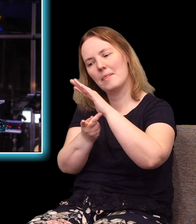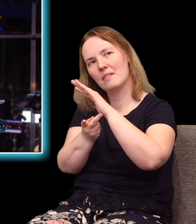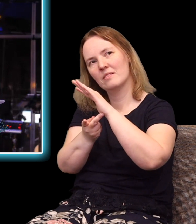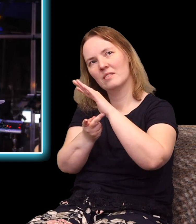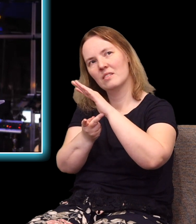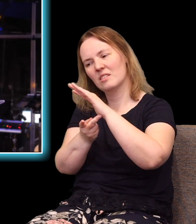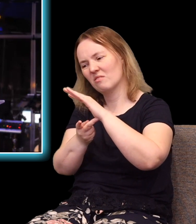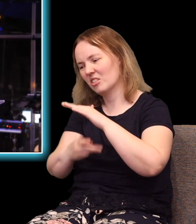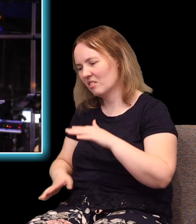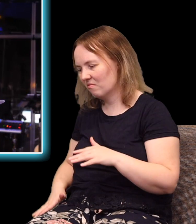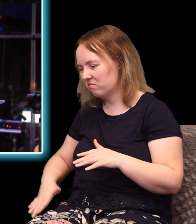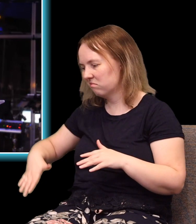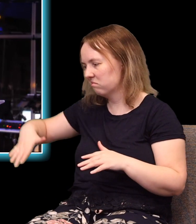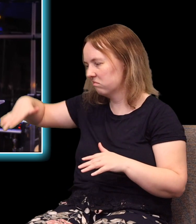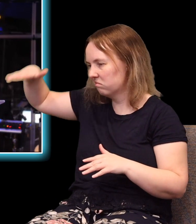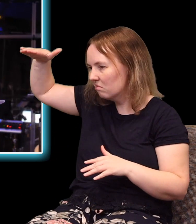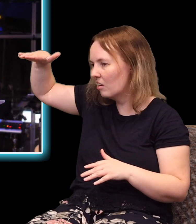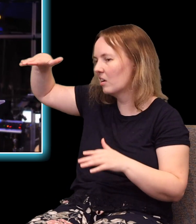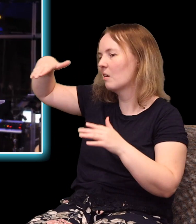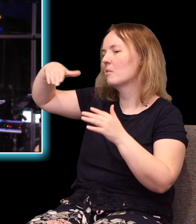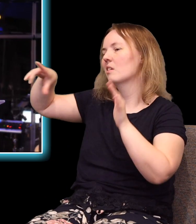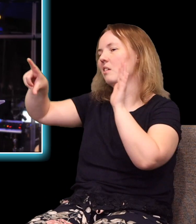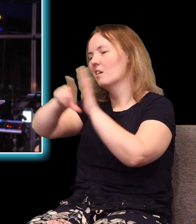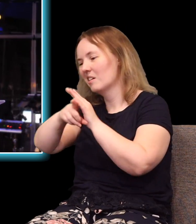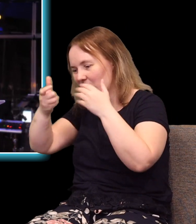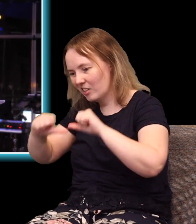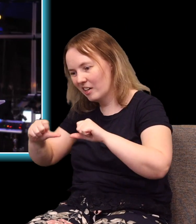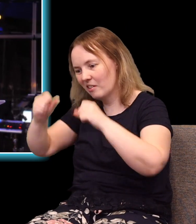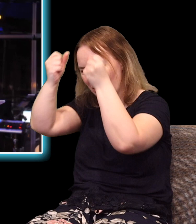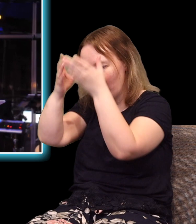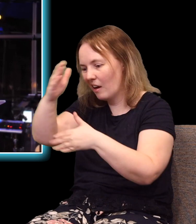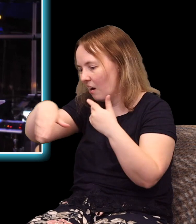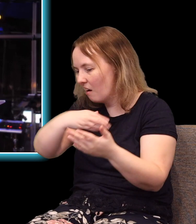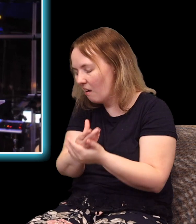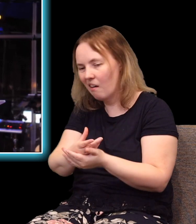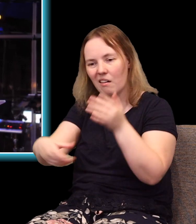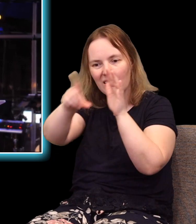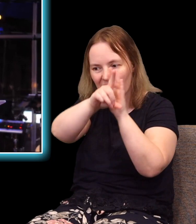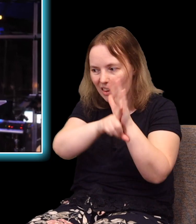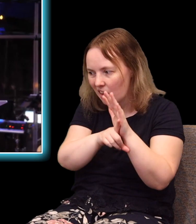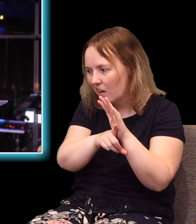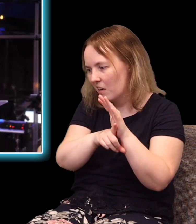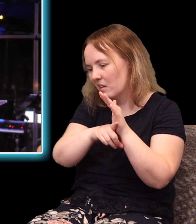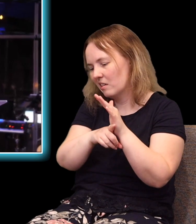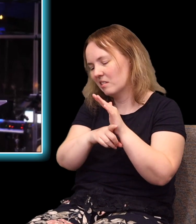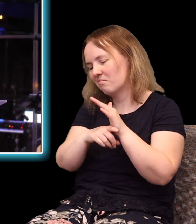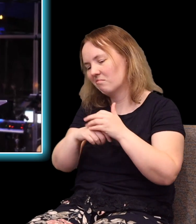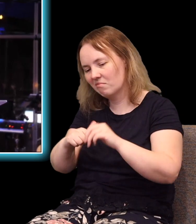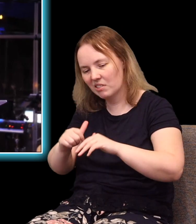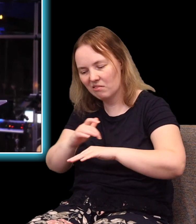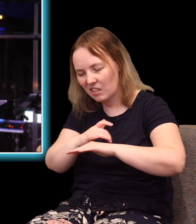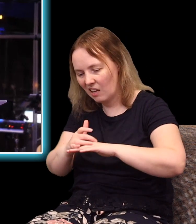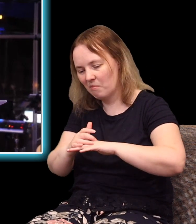Paul growing up in the law, you know, trying to serve God and trying to obey all the commandments and everything else and still just being